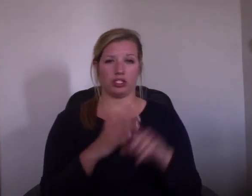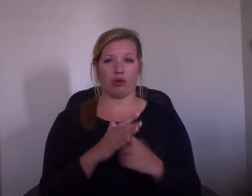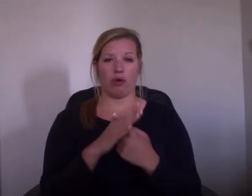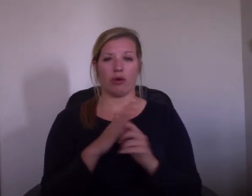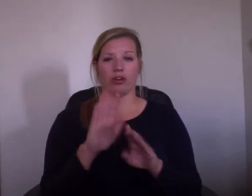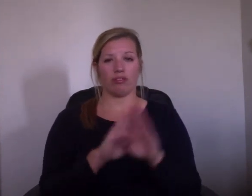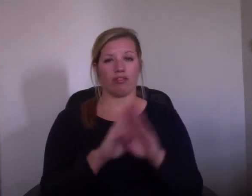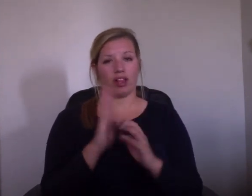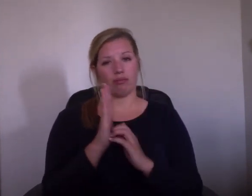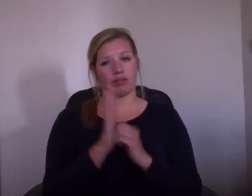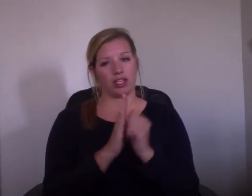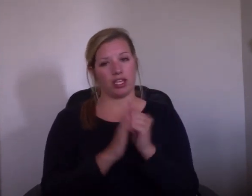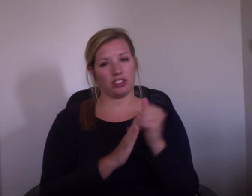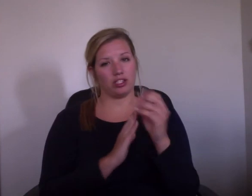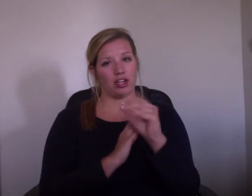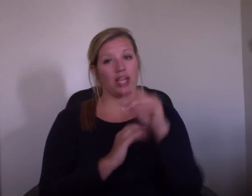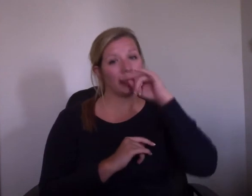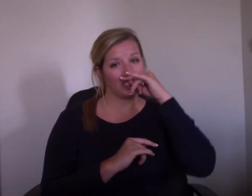children. Okay.